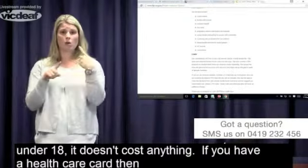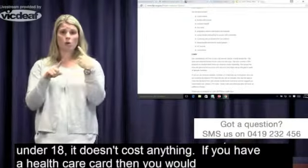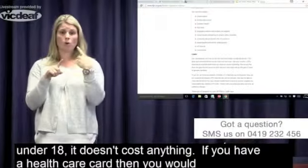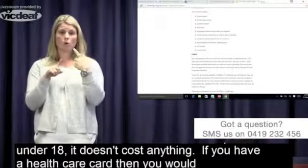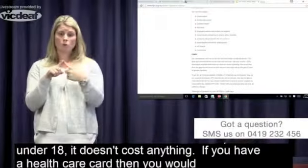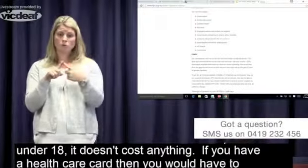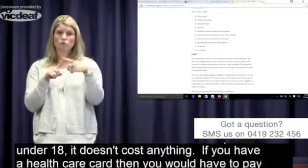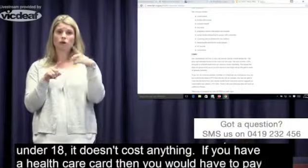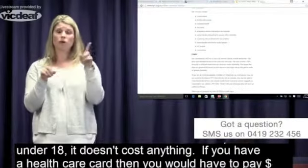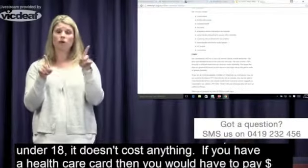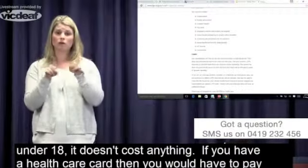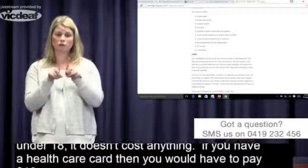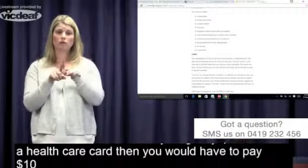you're over 18.